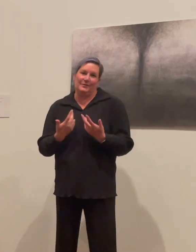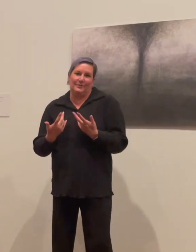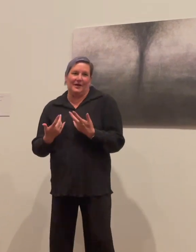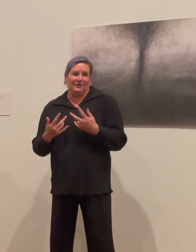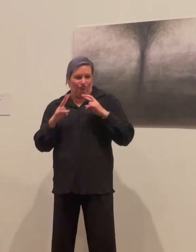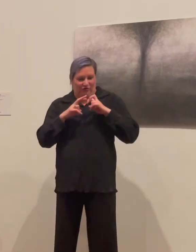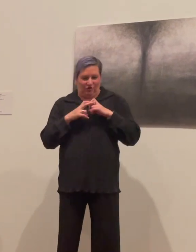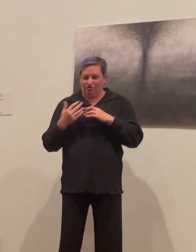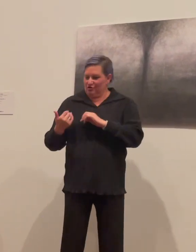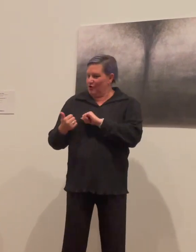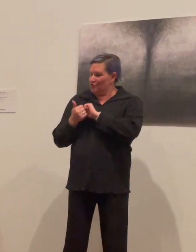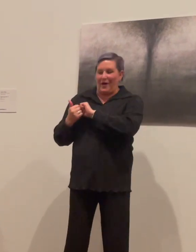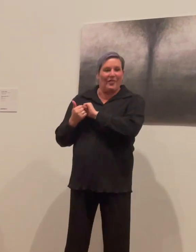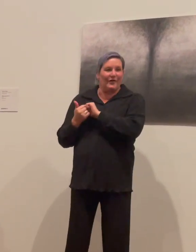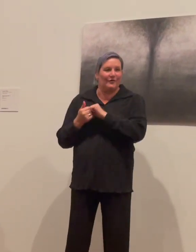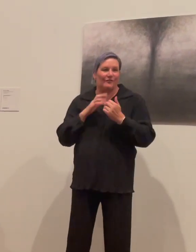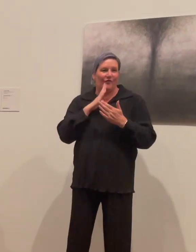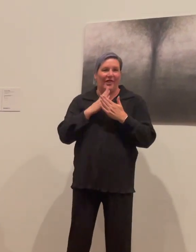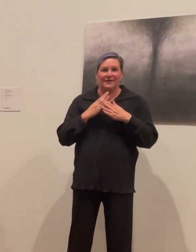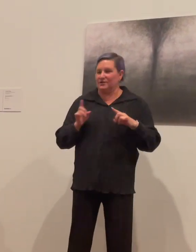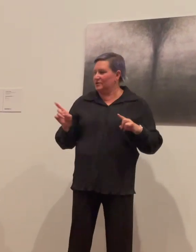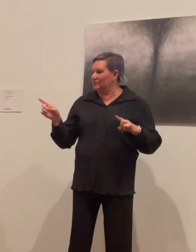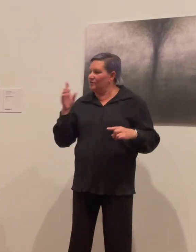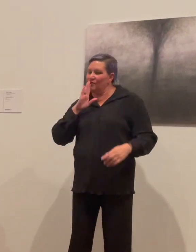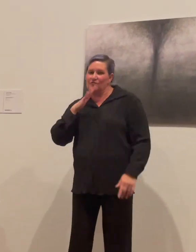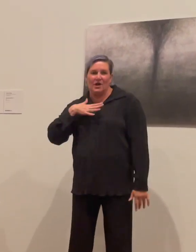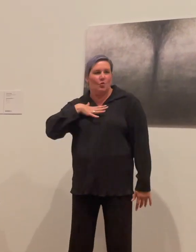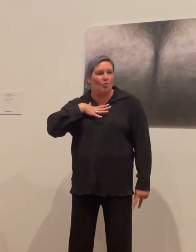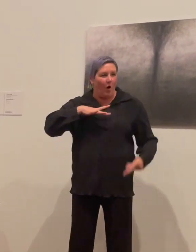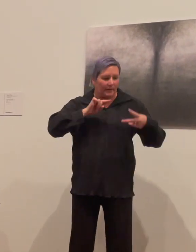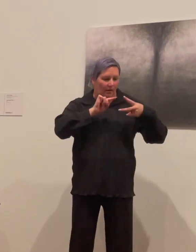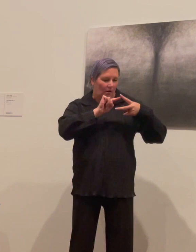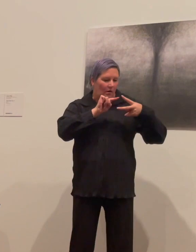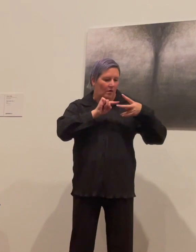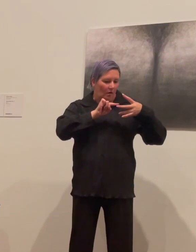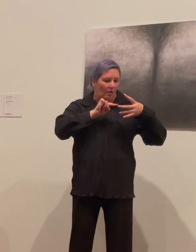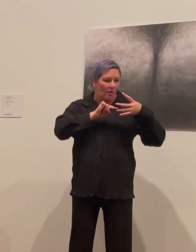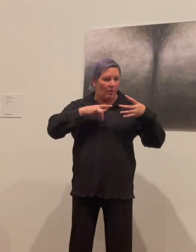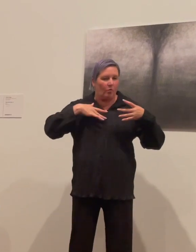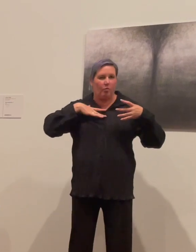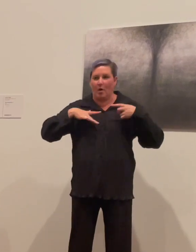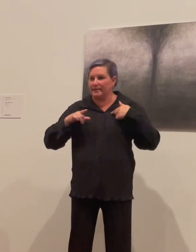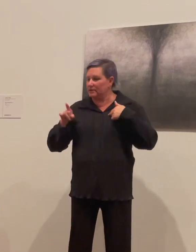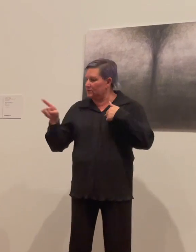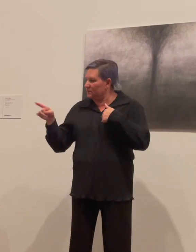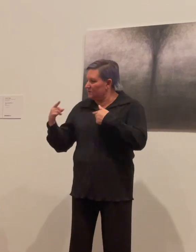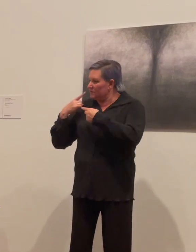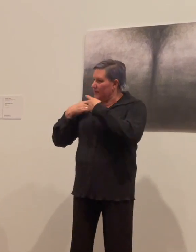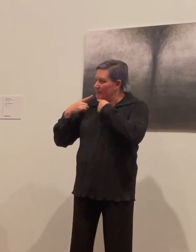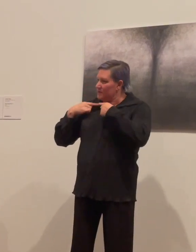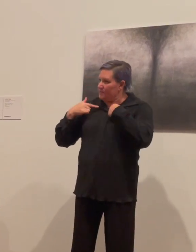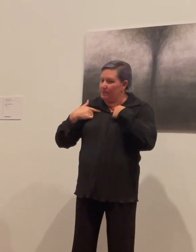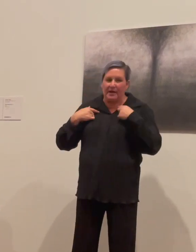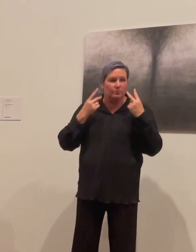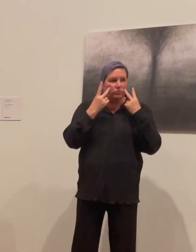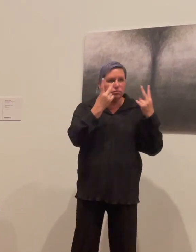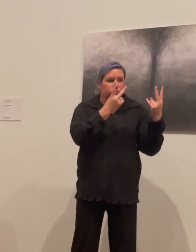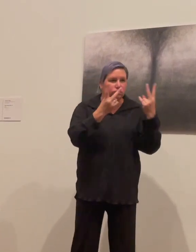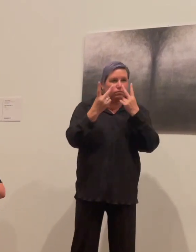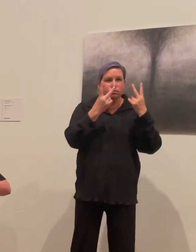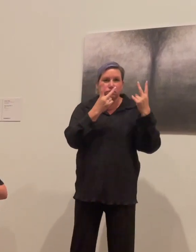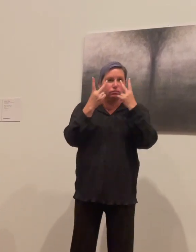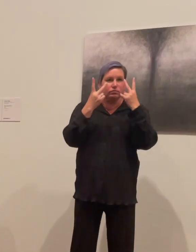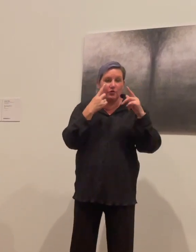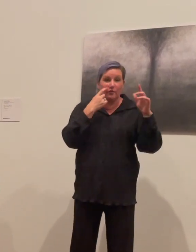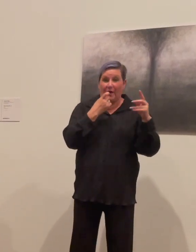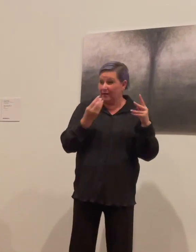But no, Lisa is very adamant about what she wants to use, and then I'll find the supplier and get the materials. That's our job at Arts Project, to